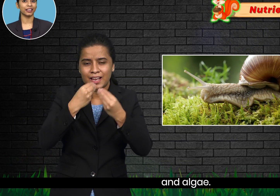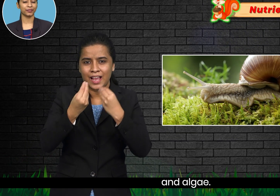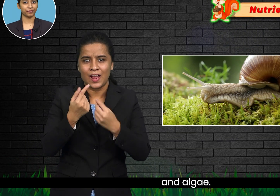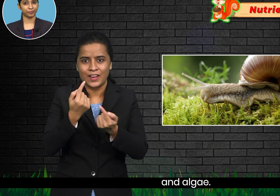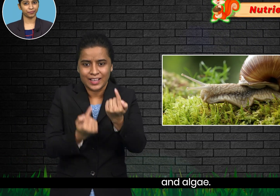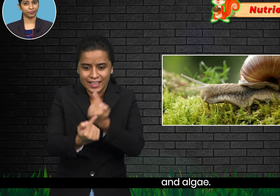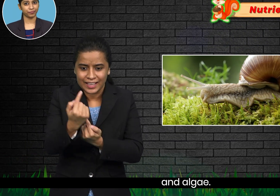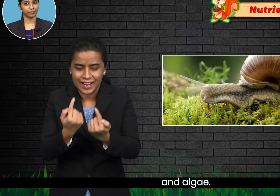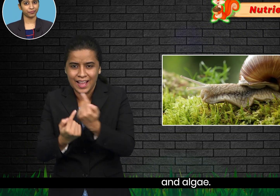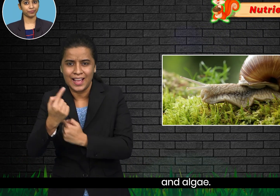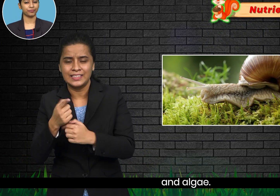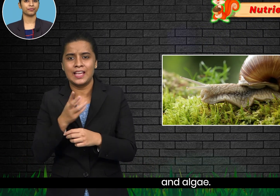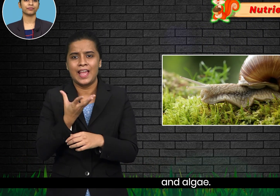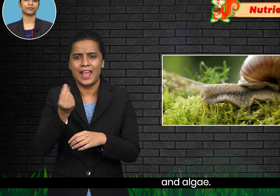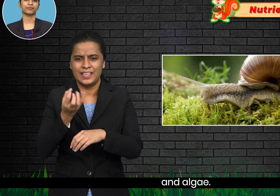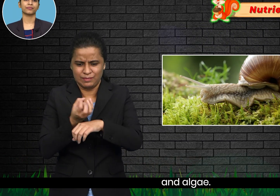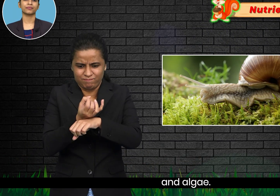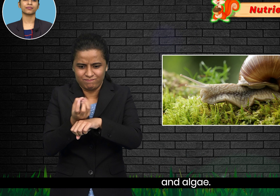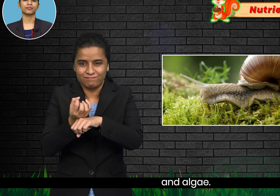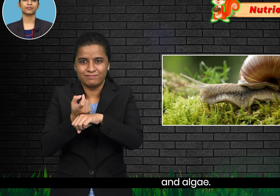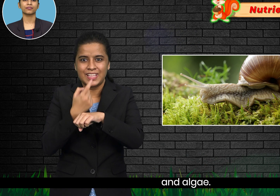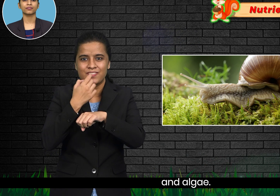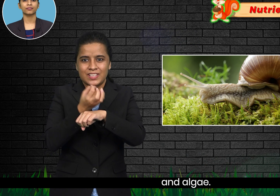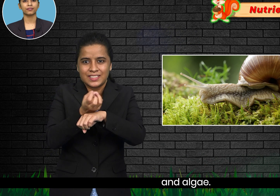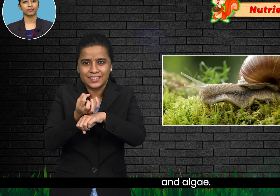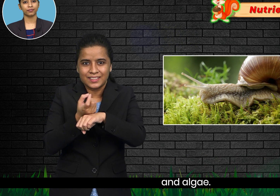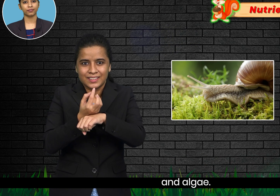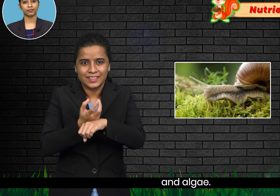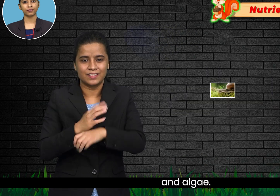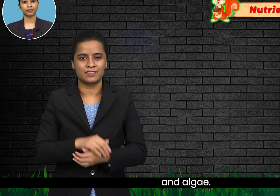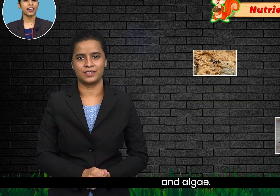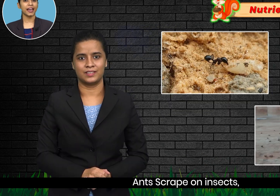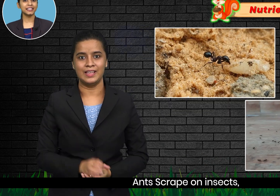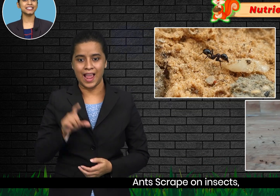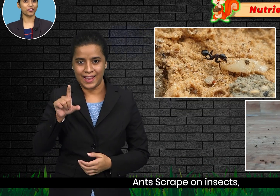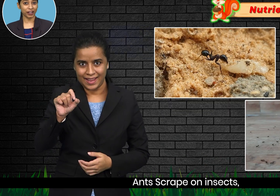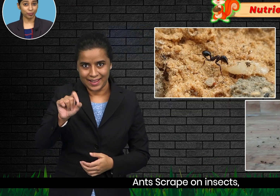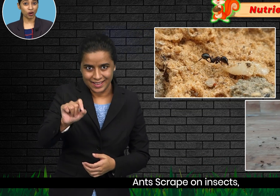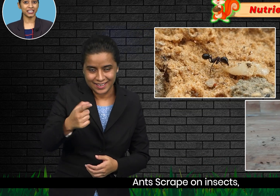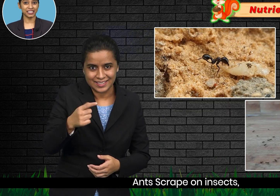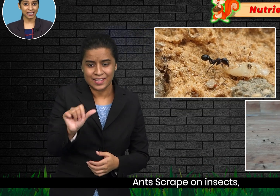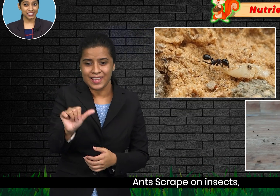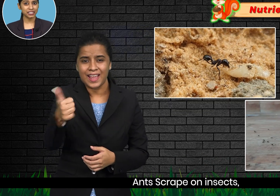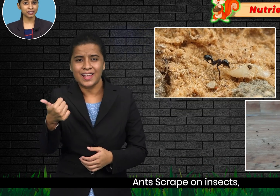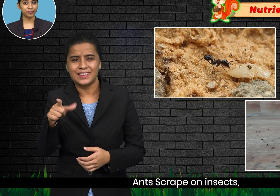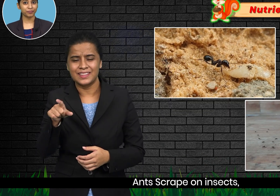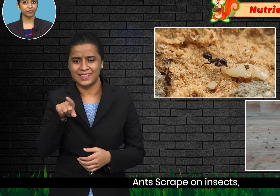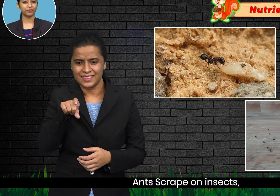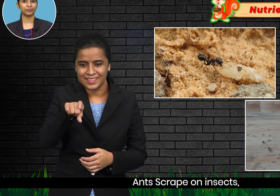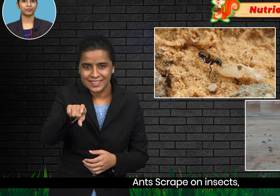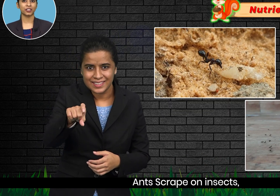algae, and scrape on insects,